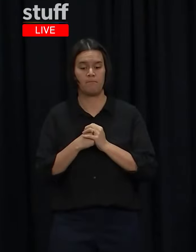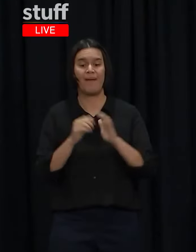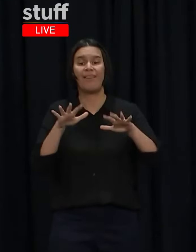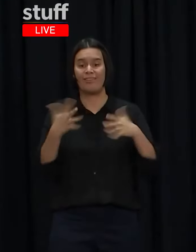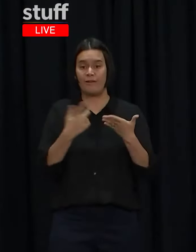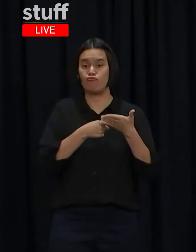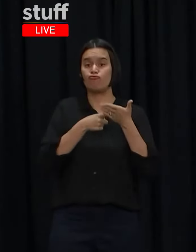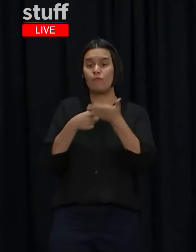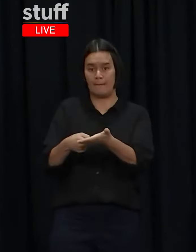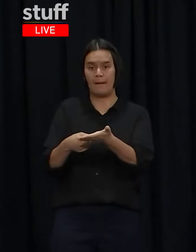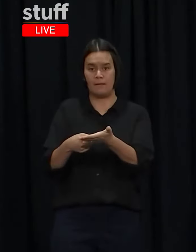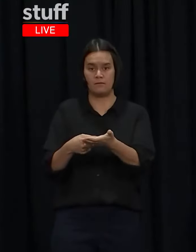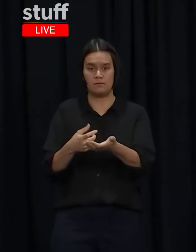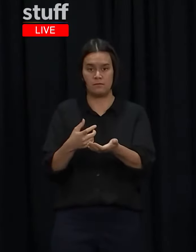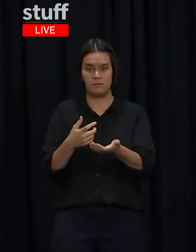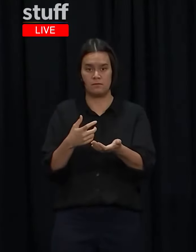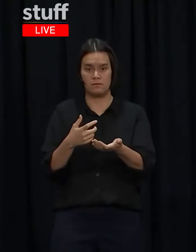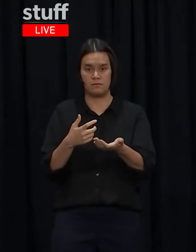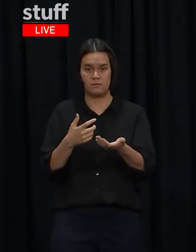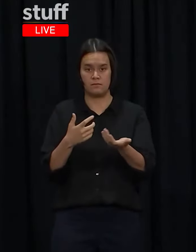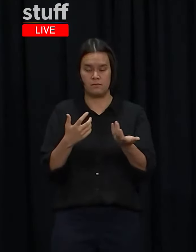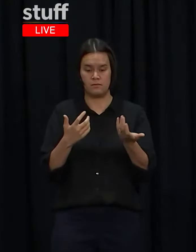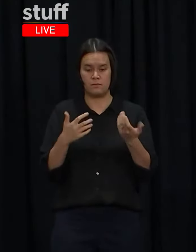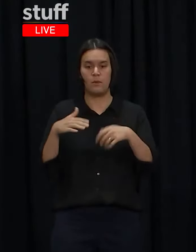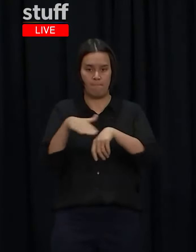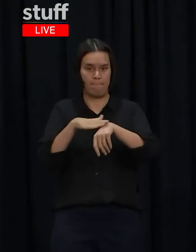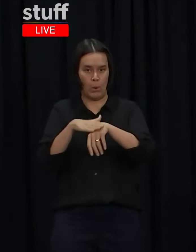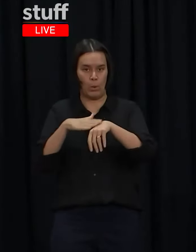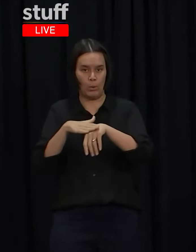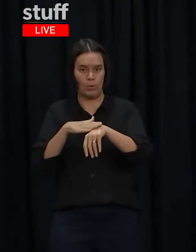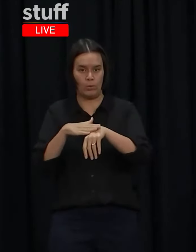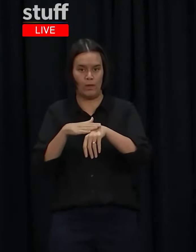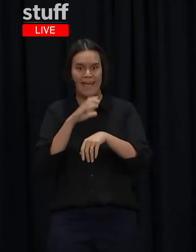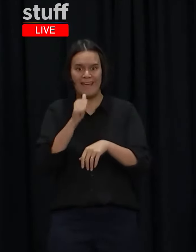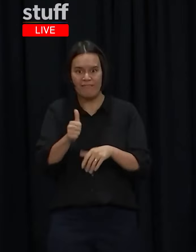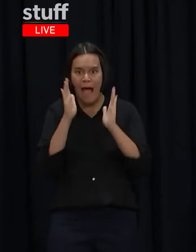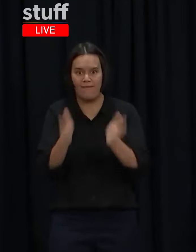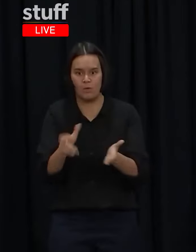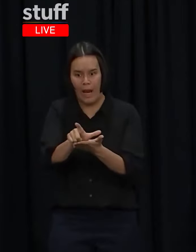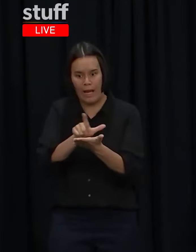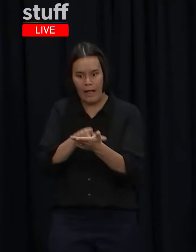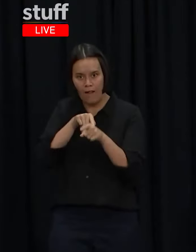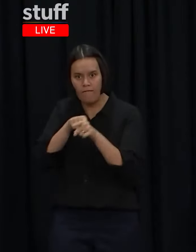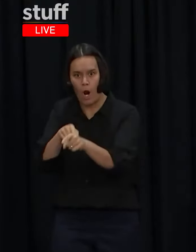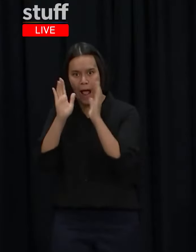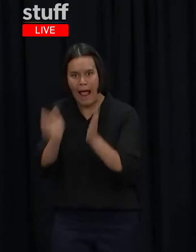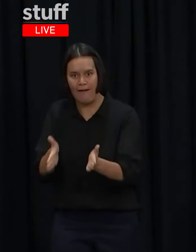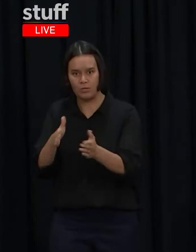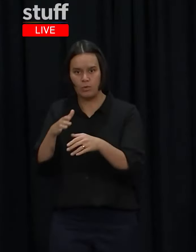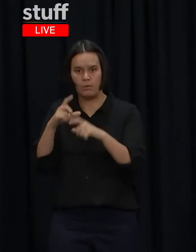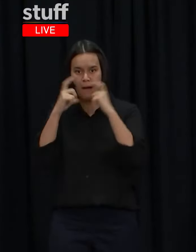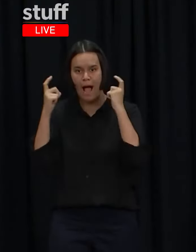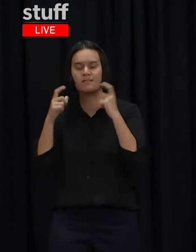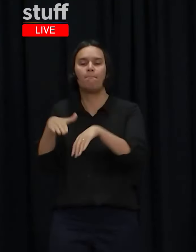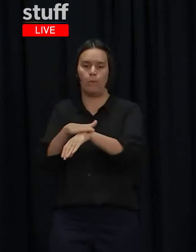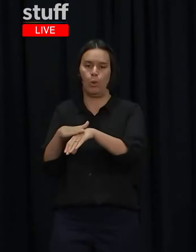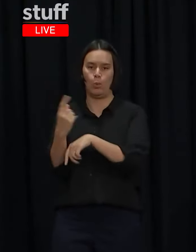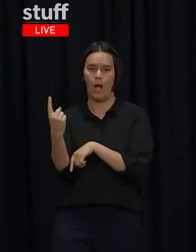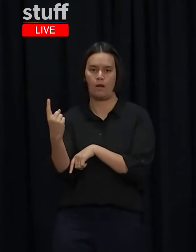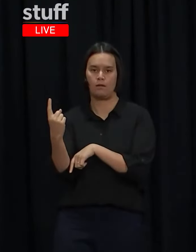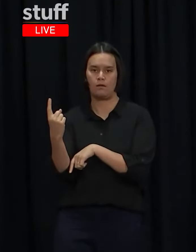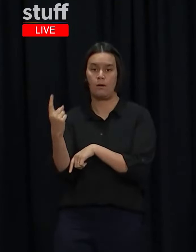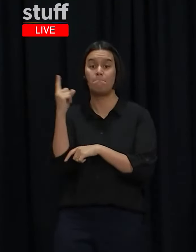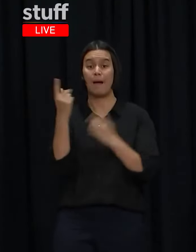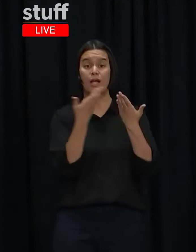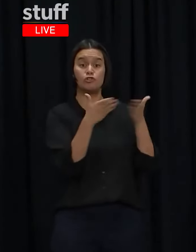that will be a medical grade or surgical grade mask that meets certain standards. The advice for the